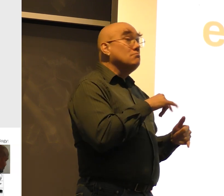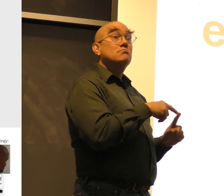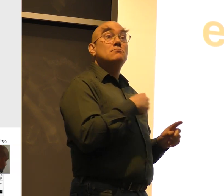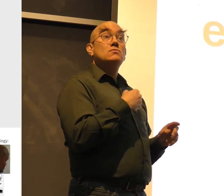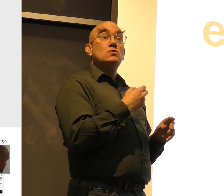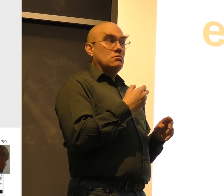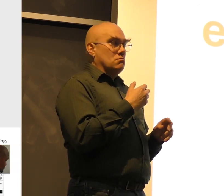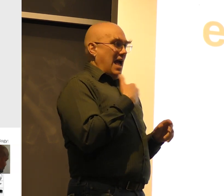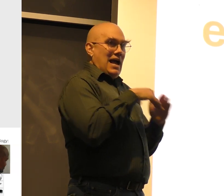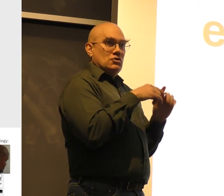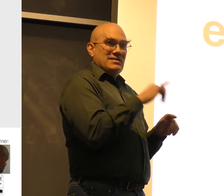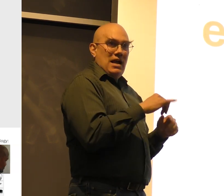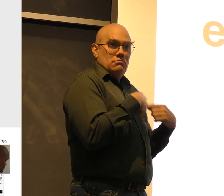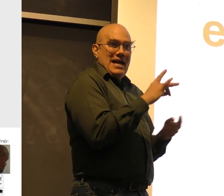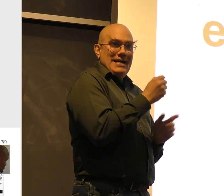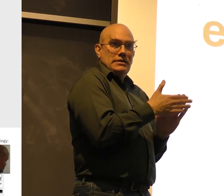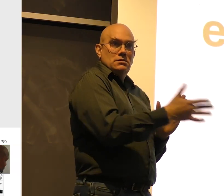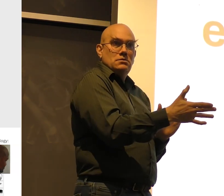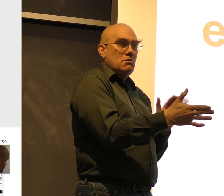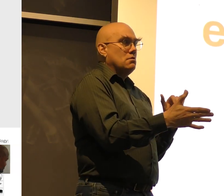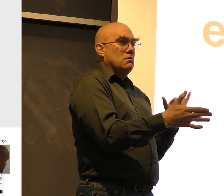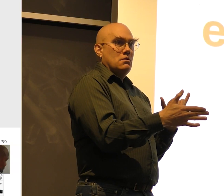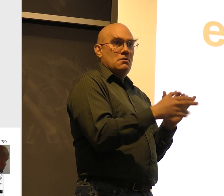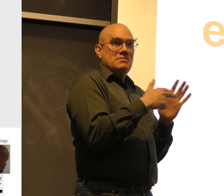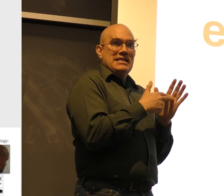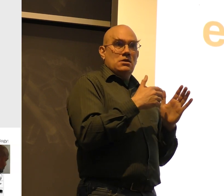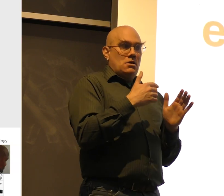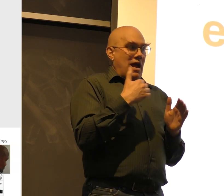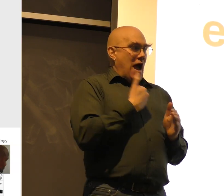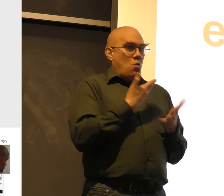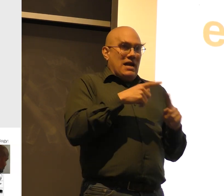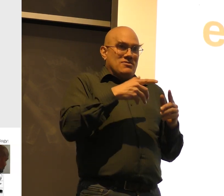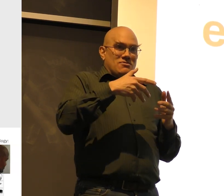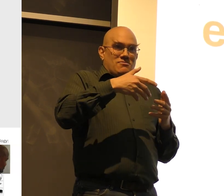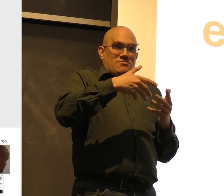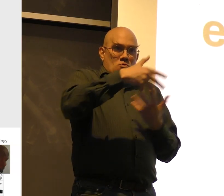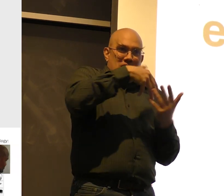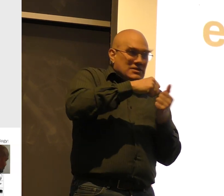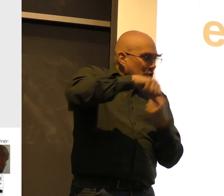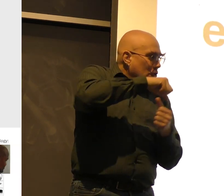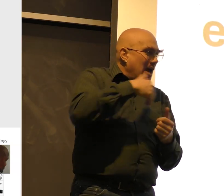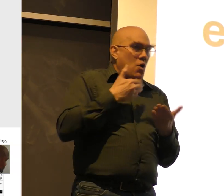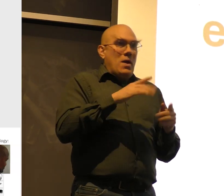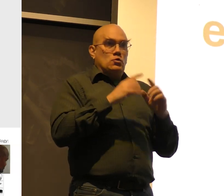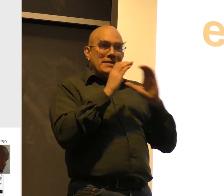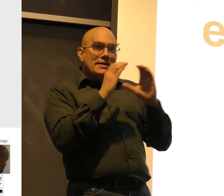coupler. And we had access to that from the 80s on, which meant our way of socializing, our